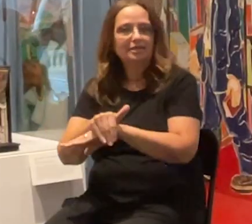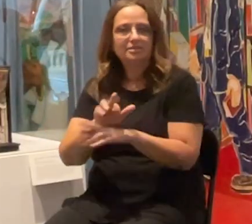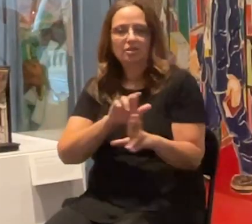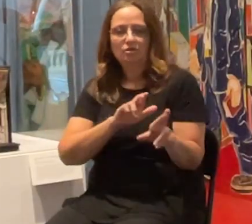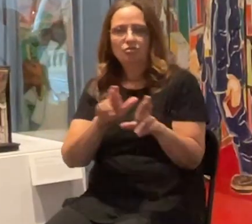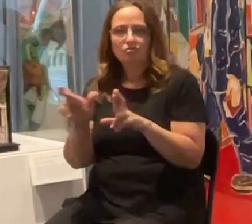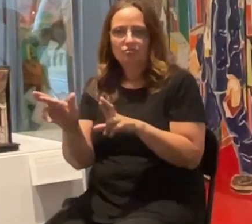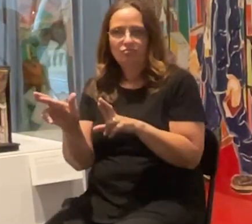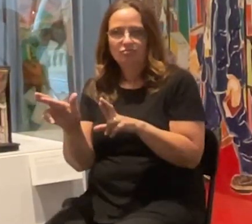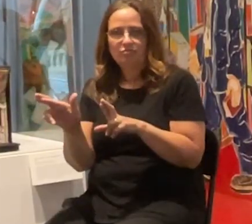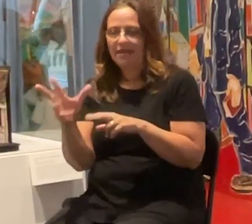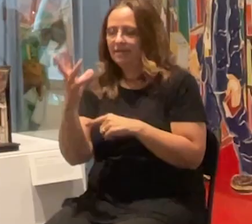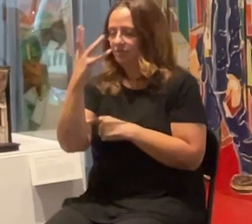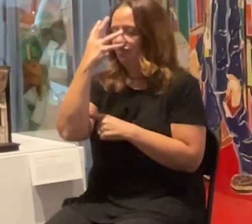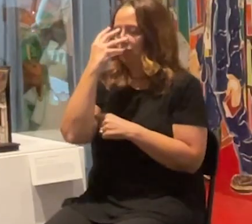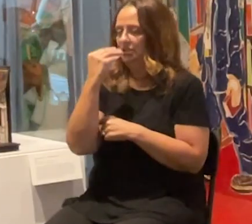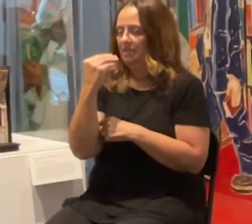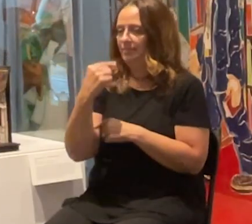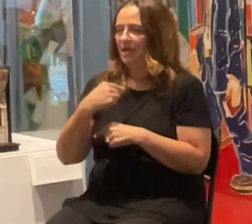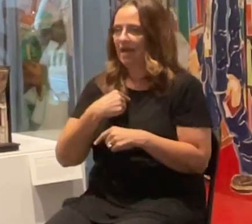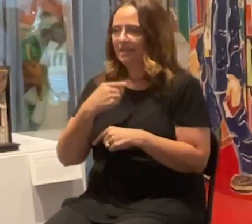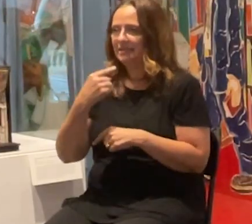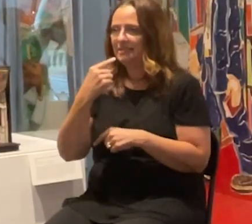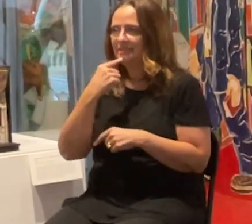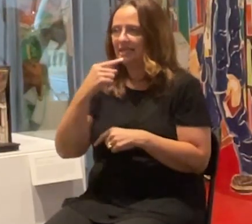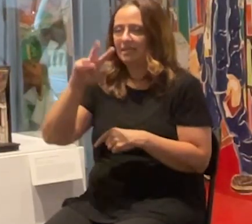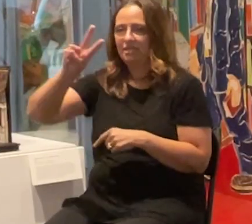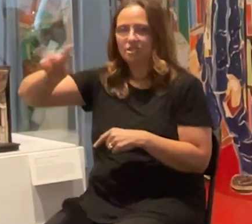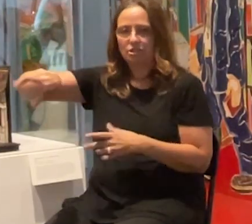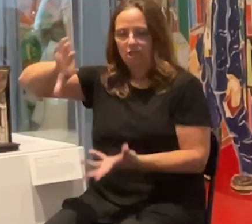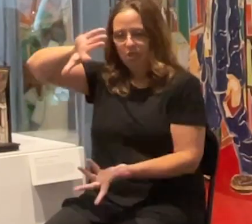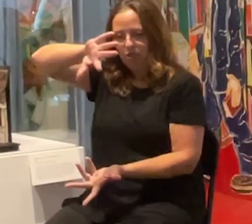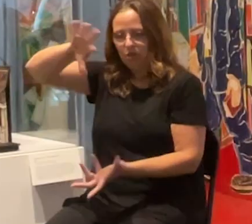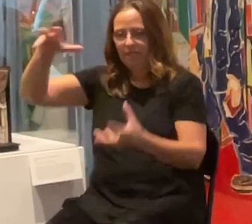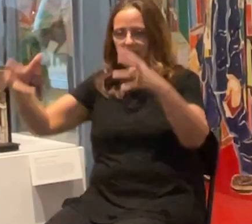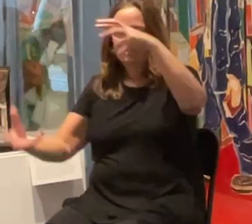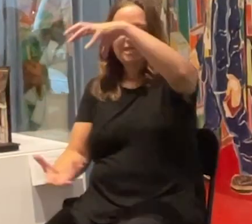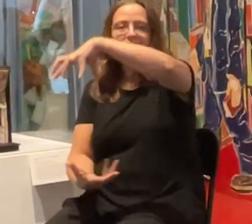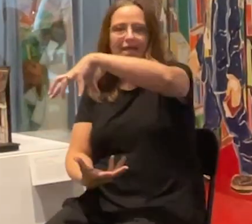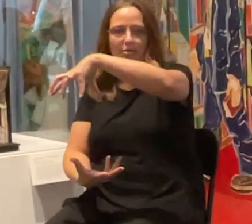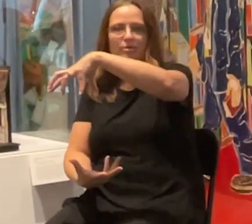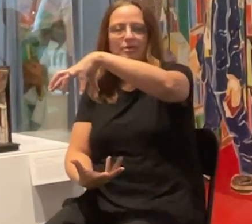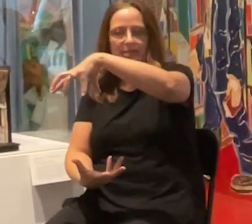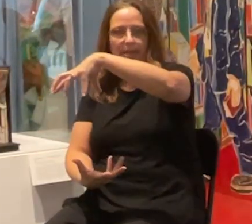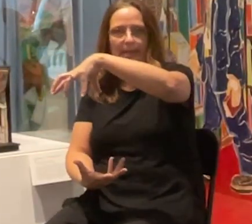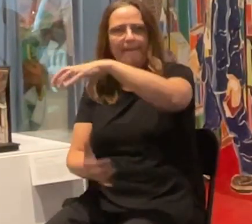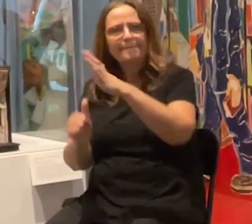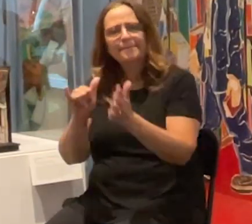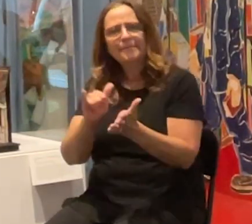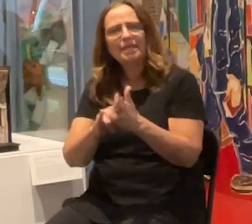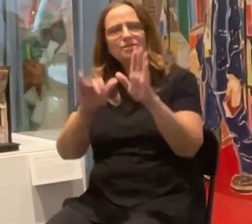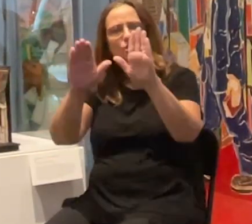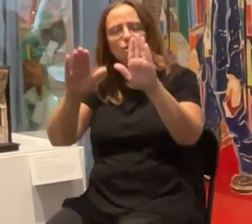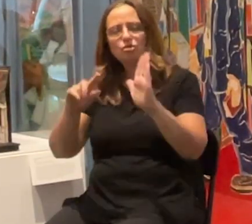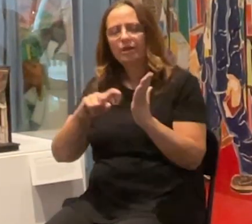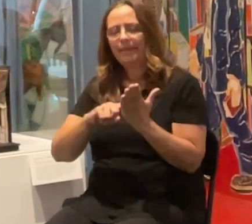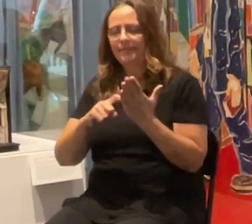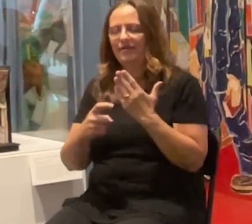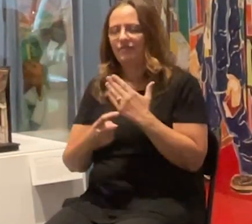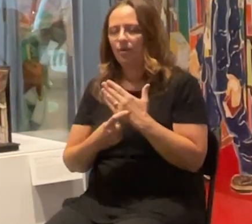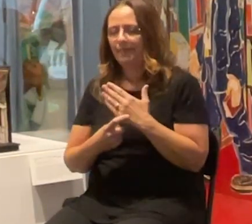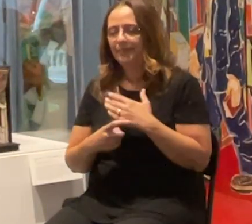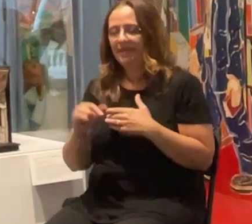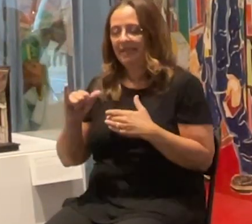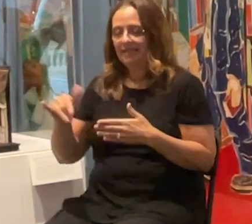to drop off to sleep and I said, just turn upside down. And I was like, and that's a great metaphor. So it was